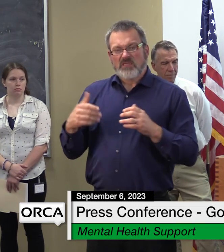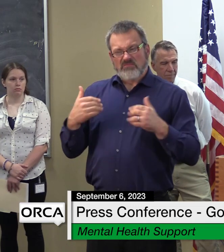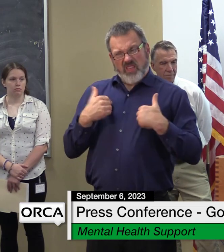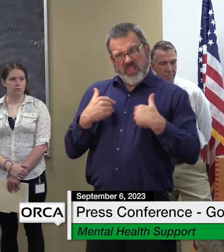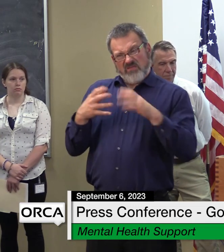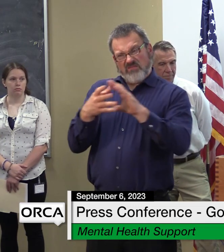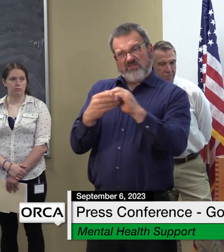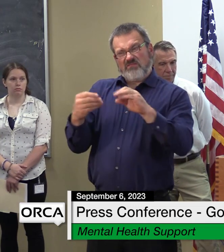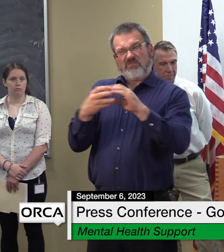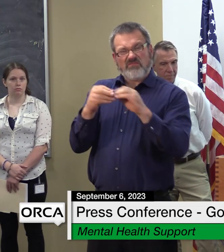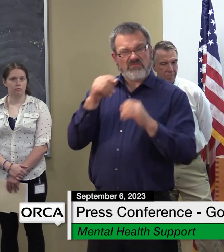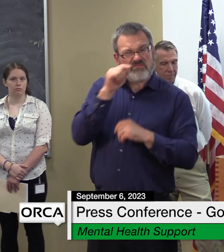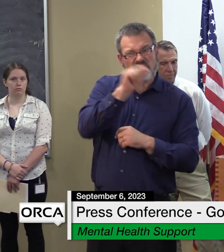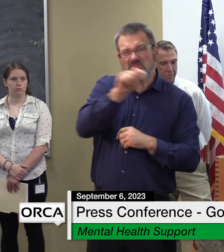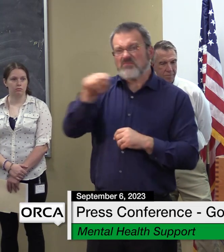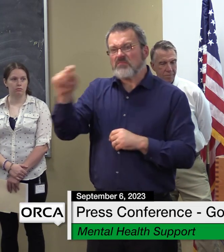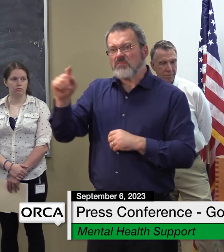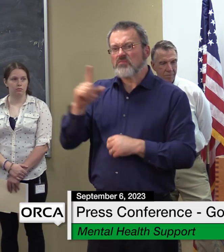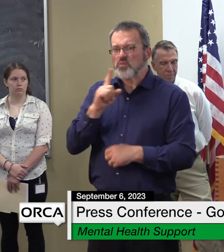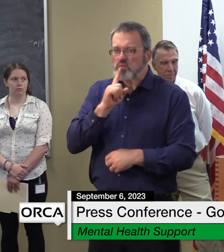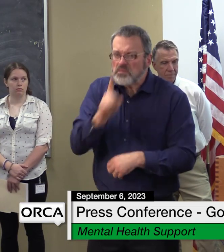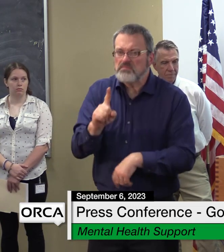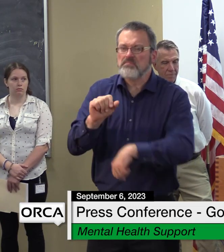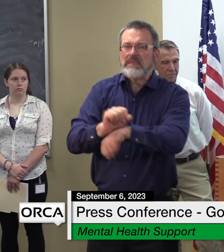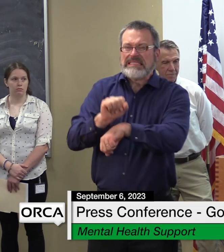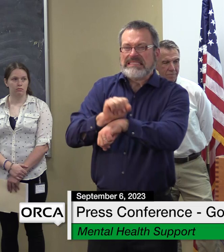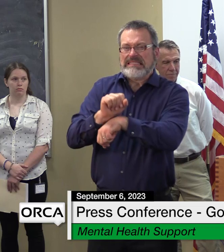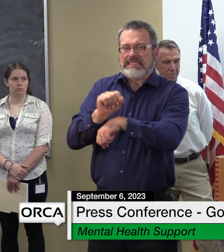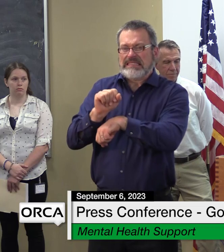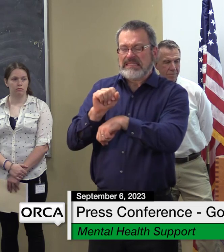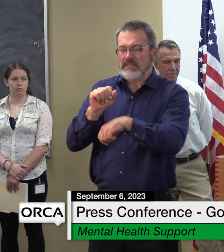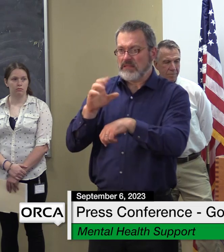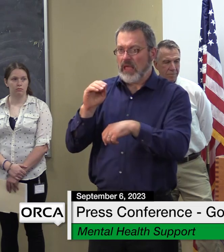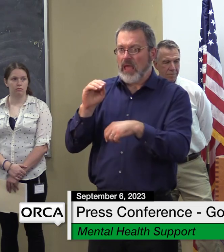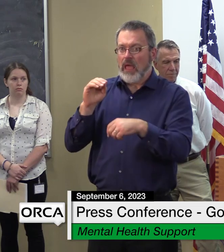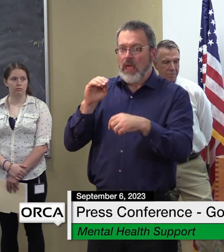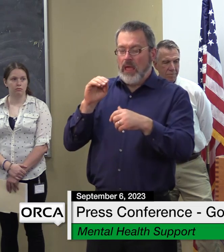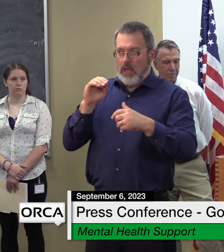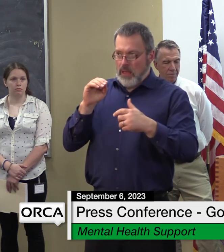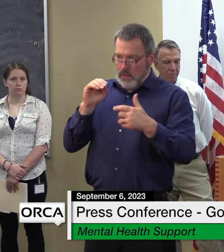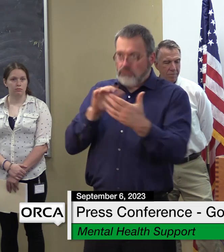Vermont is your go-to resource. You can go to